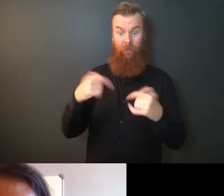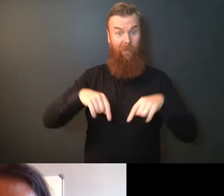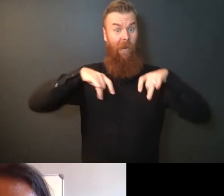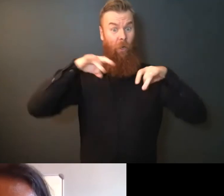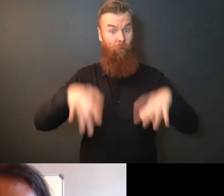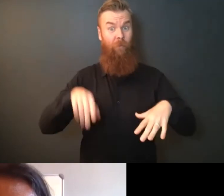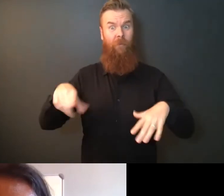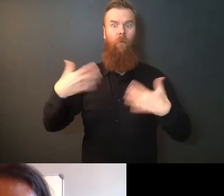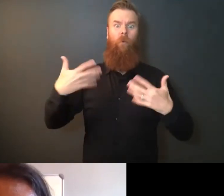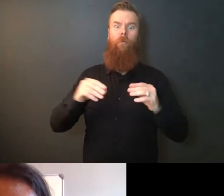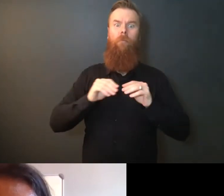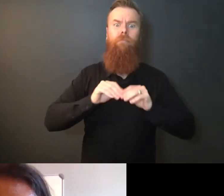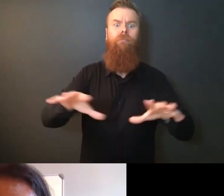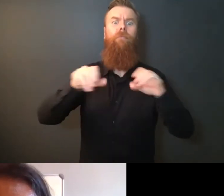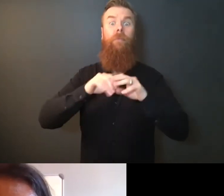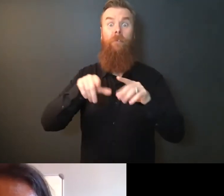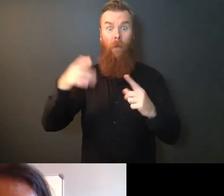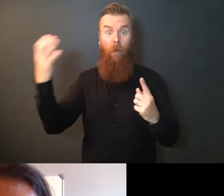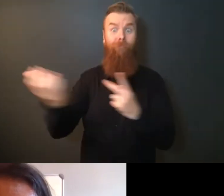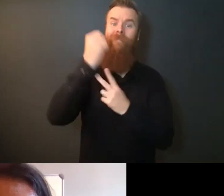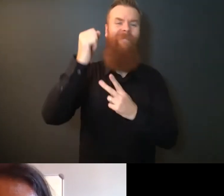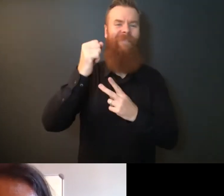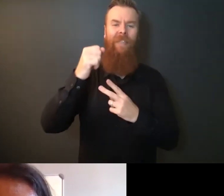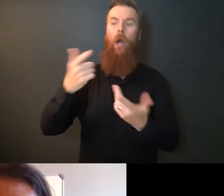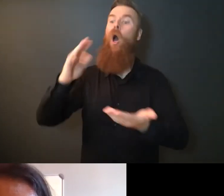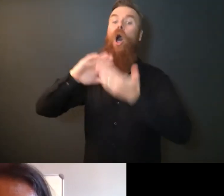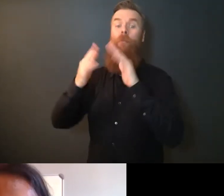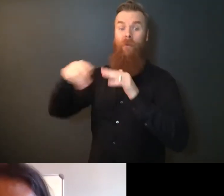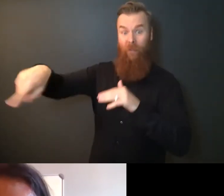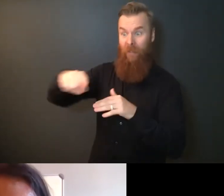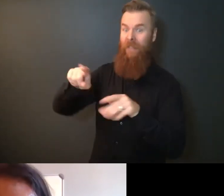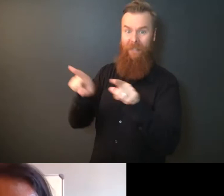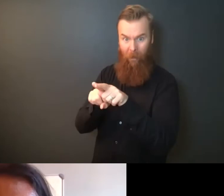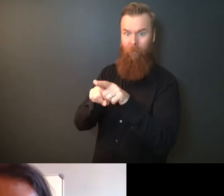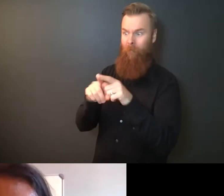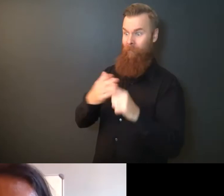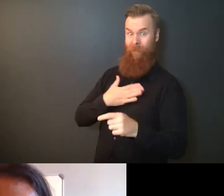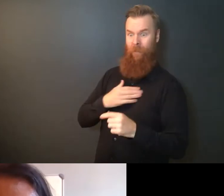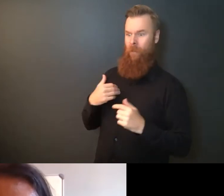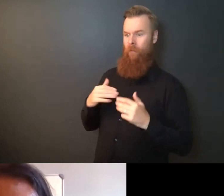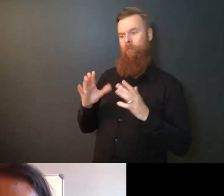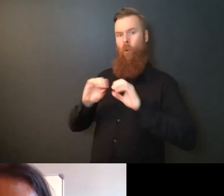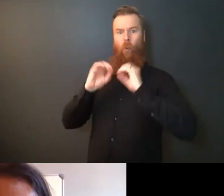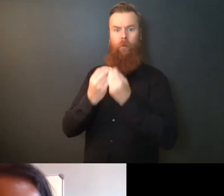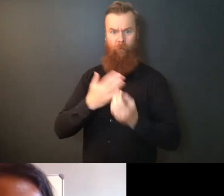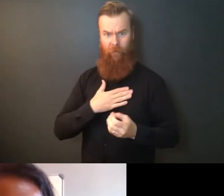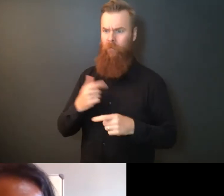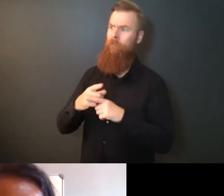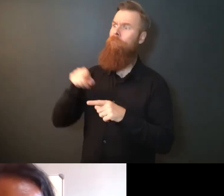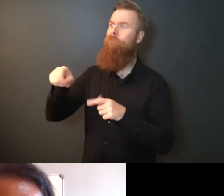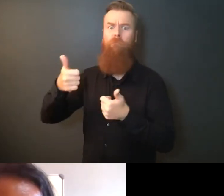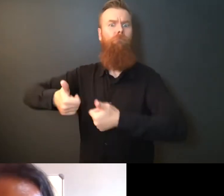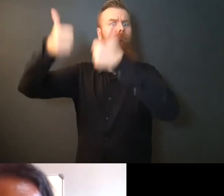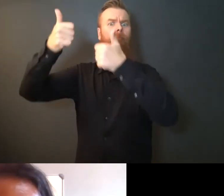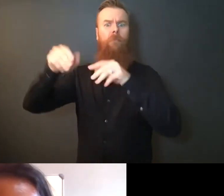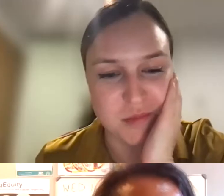of the communities I can think of that Think Place has worked in recently, that's certainly been extremely effective. Anna, over to